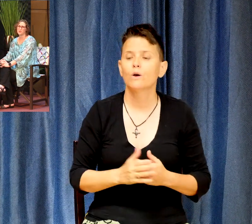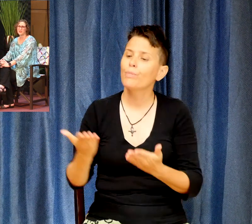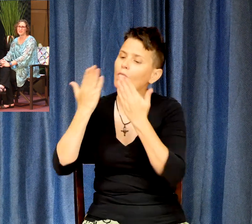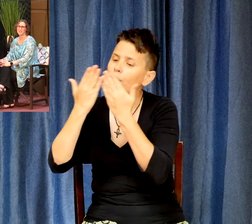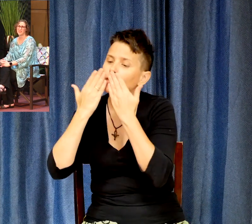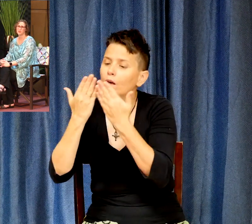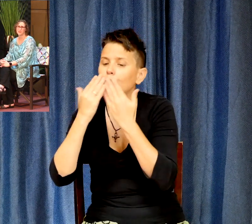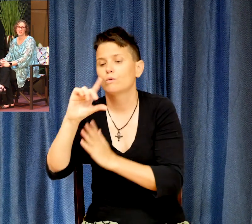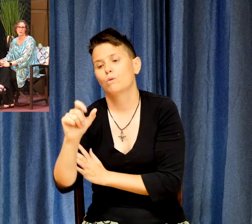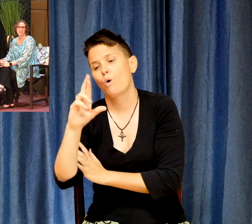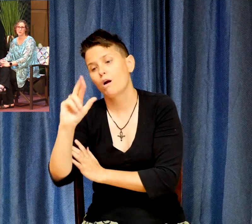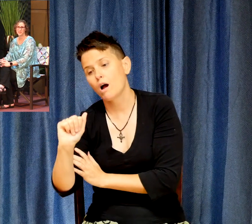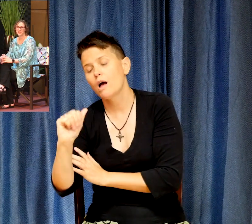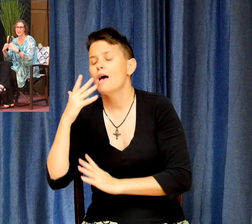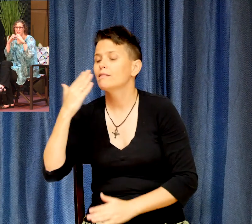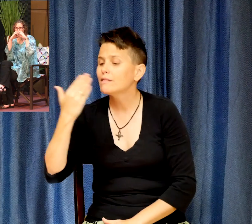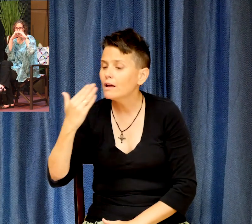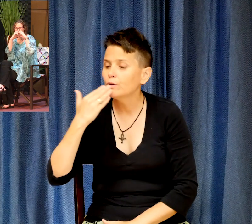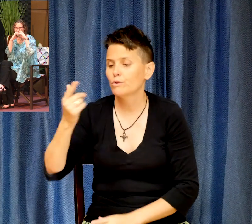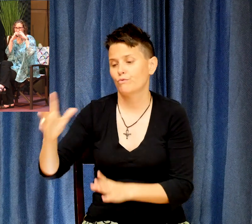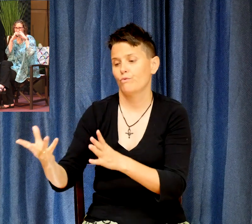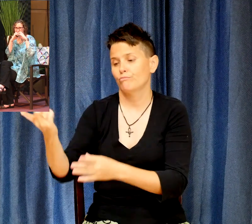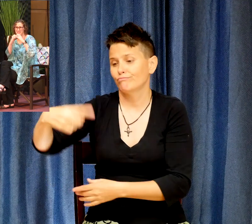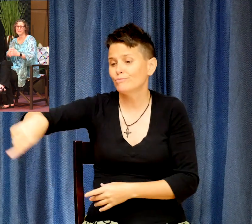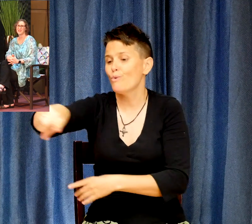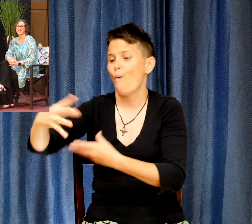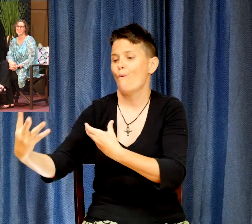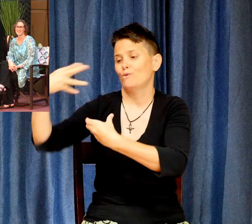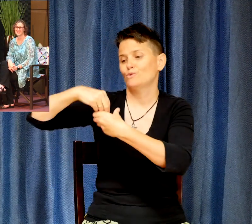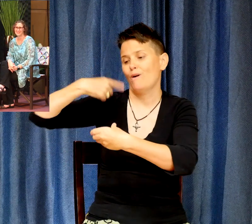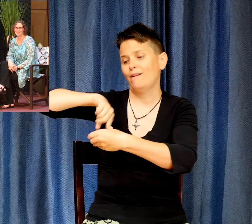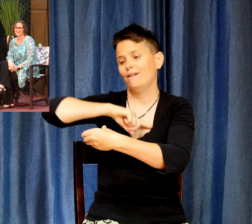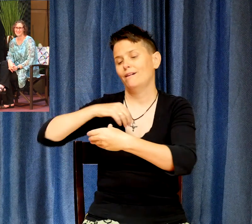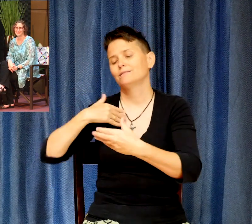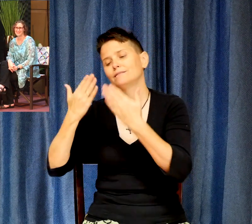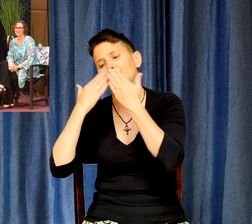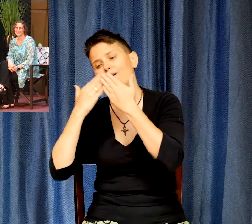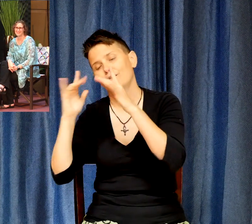being here with us today. We'll see you at 2 o'clock. We love you. Peace and blessings.